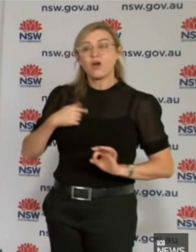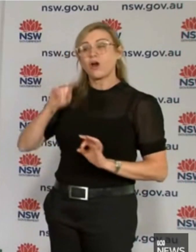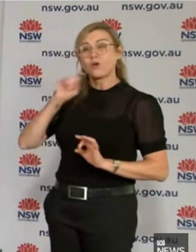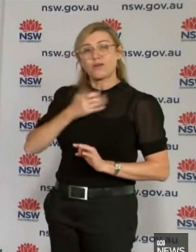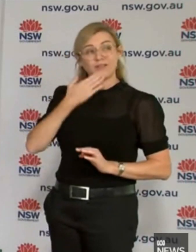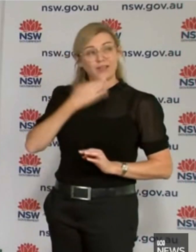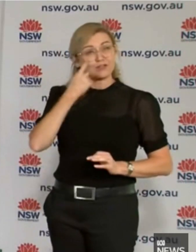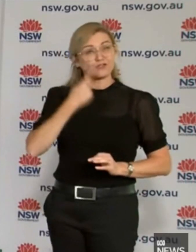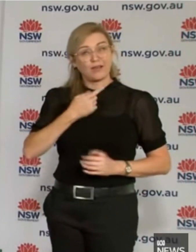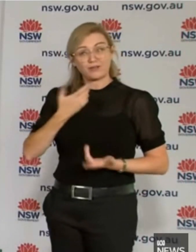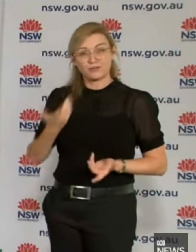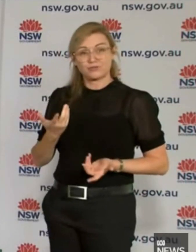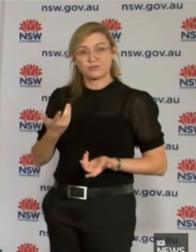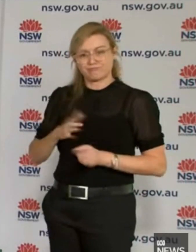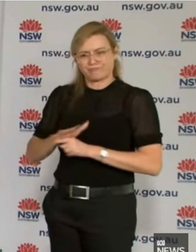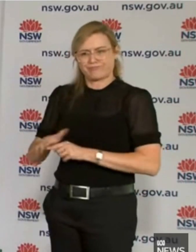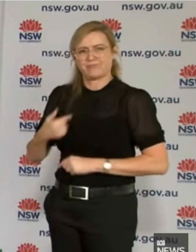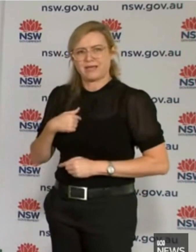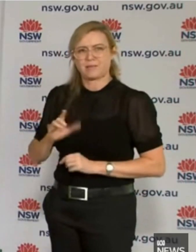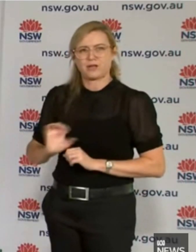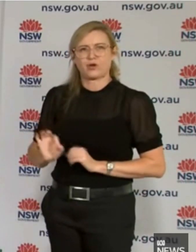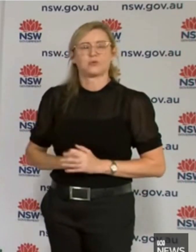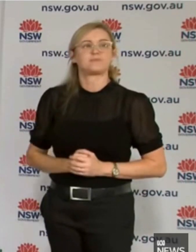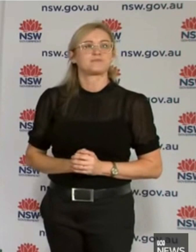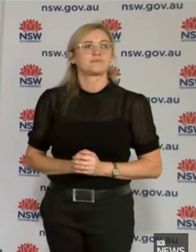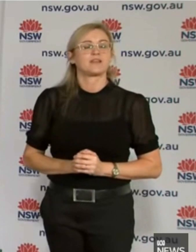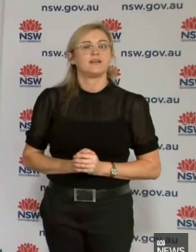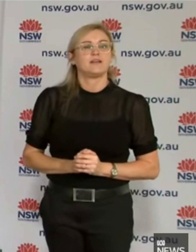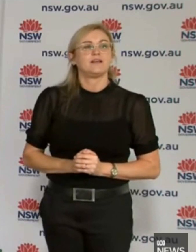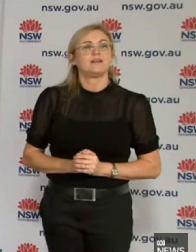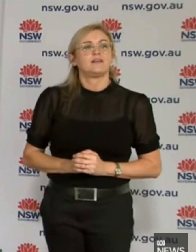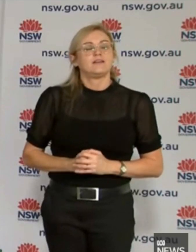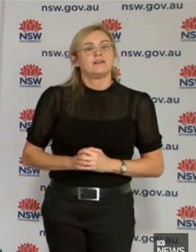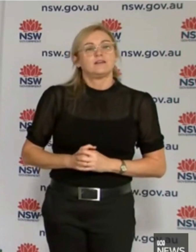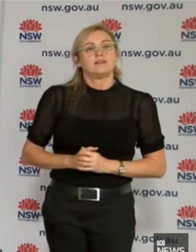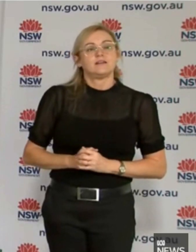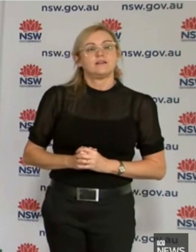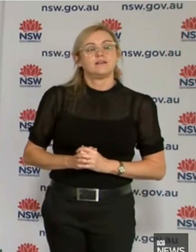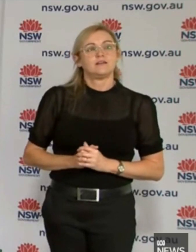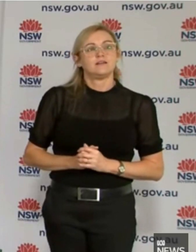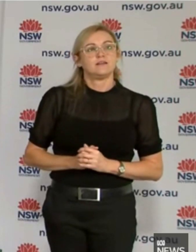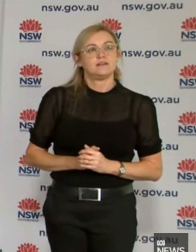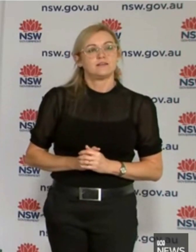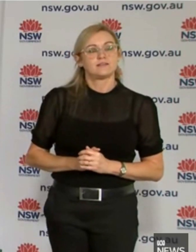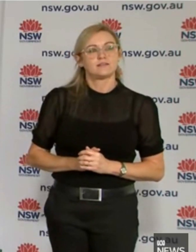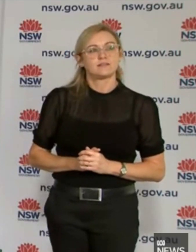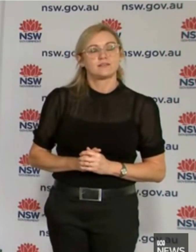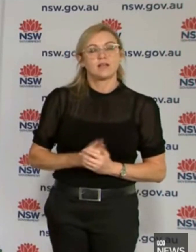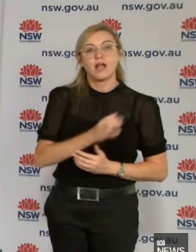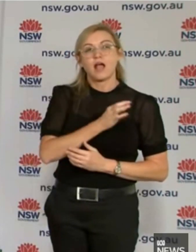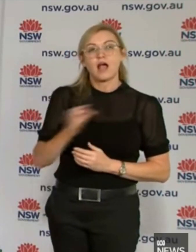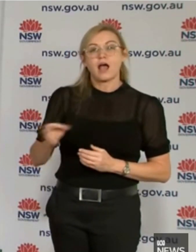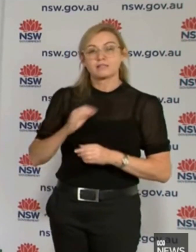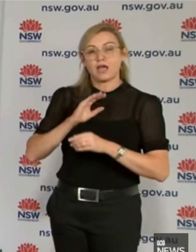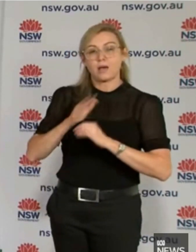thank you for trying. Yes, Lucy. Minister, just on vaccine supply, what's happened that has caused you to feel doubt about